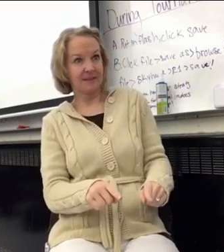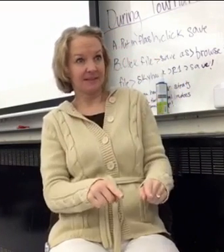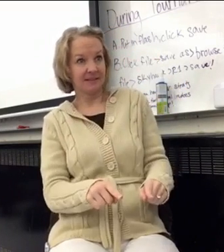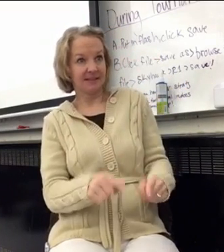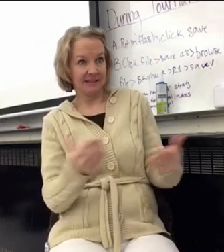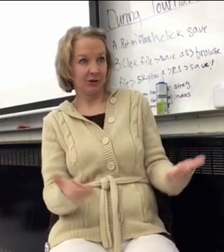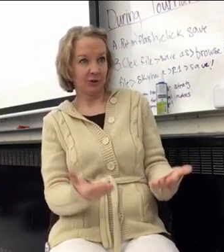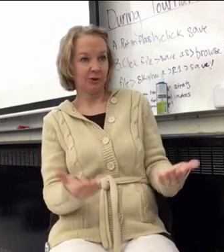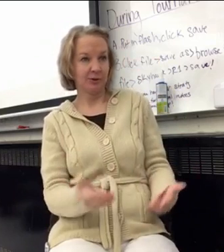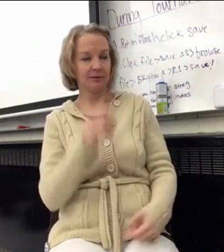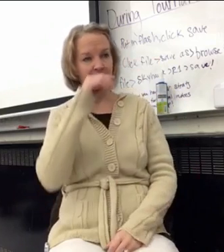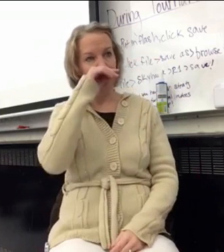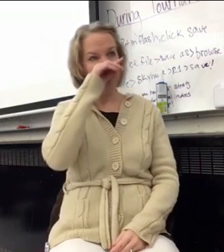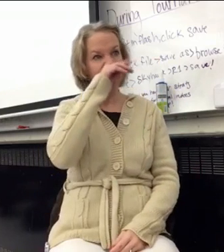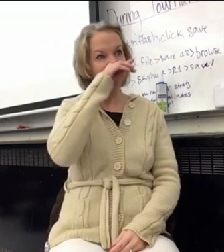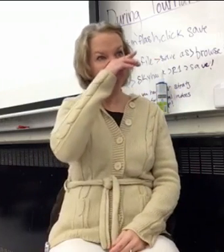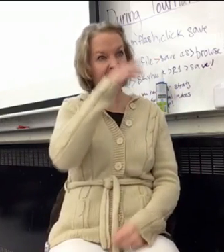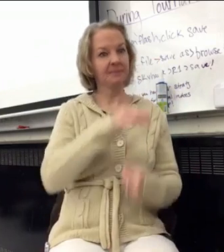happen here.